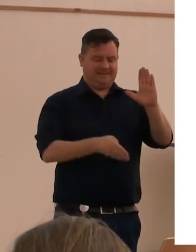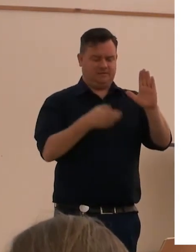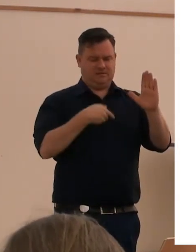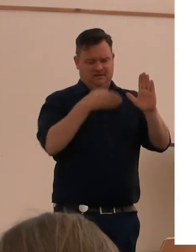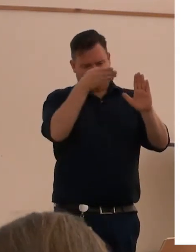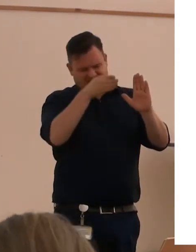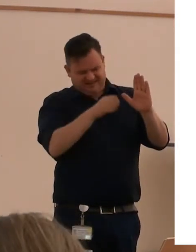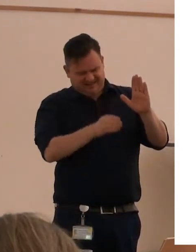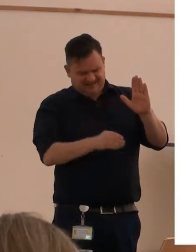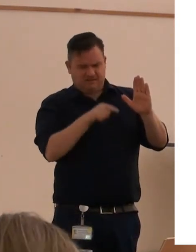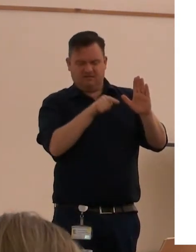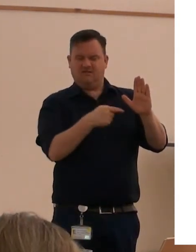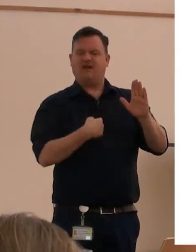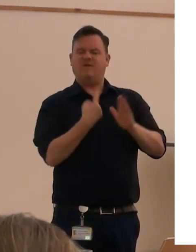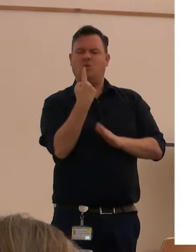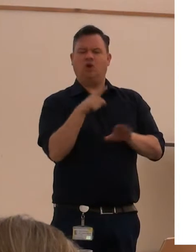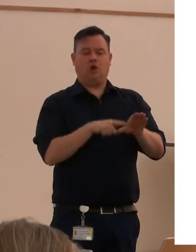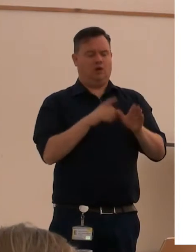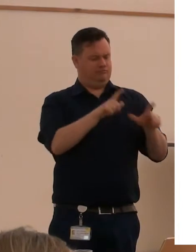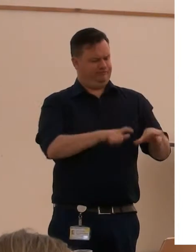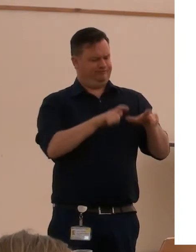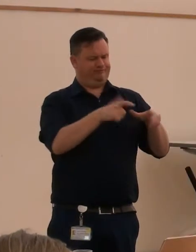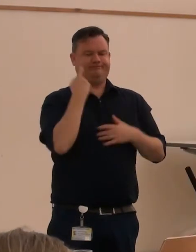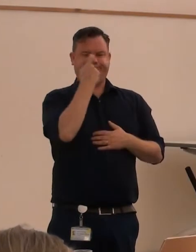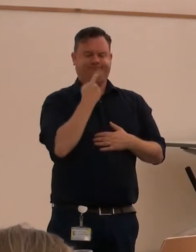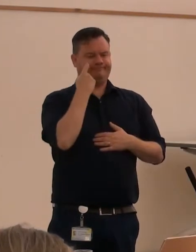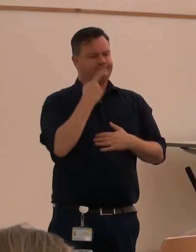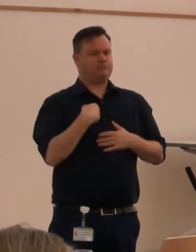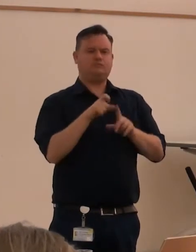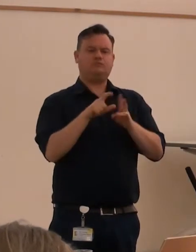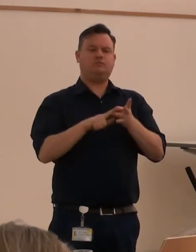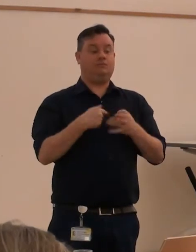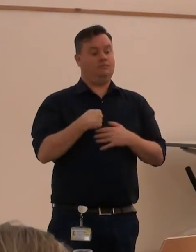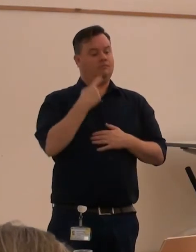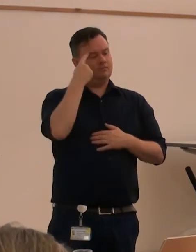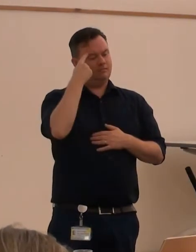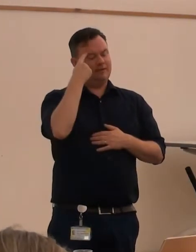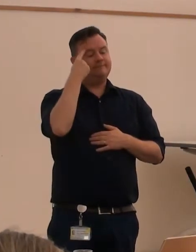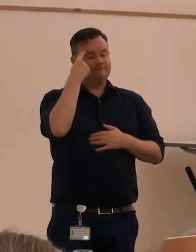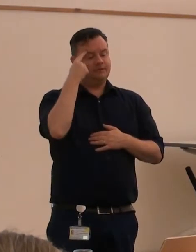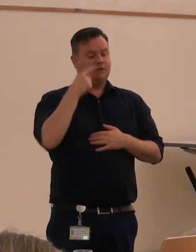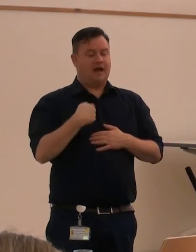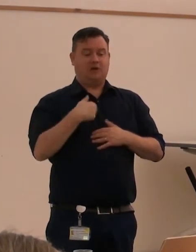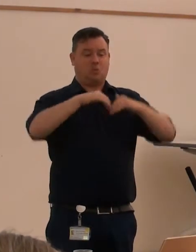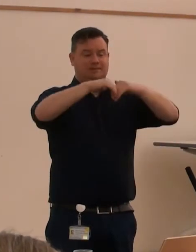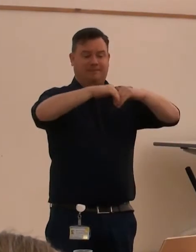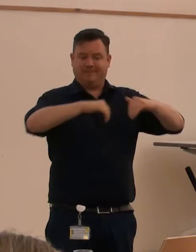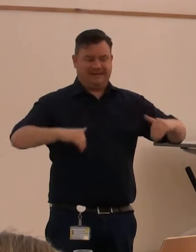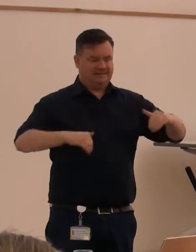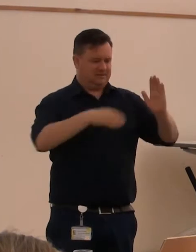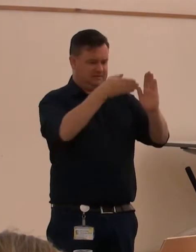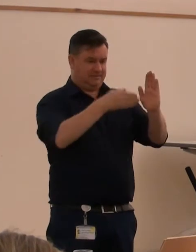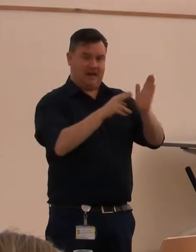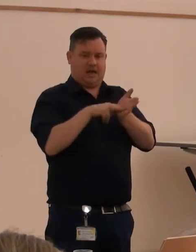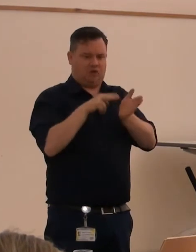and I lived in my studio for about a year, wondering what the hell I was going to do with it. And what I really knew I wanted to do was not split it at all.